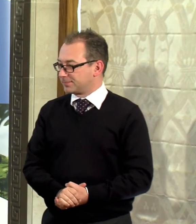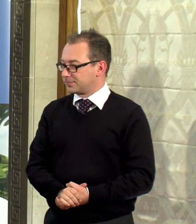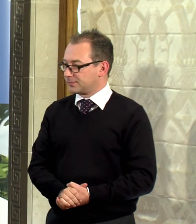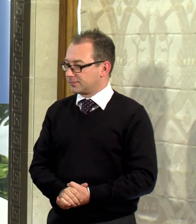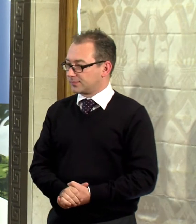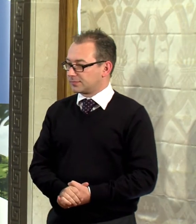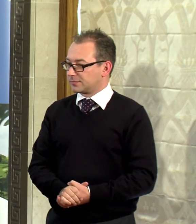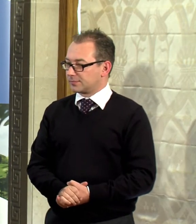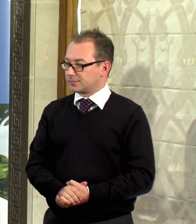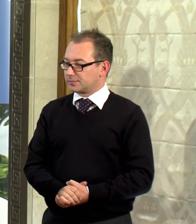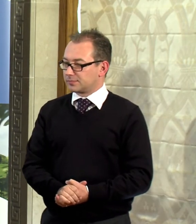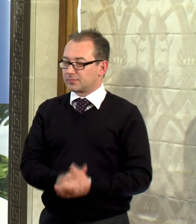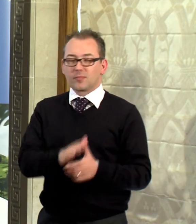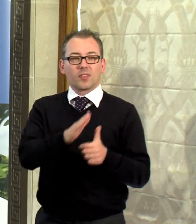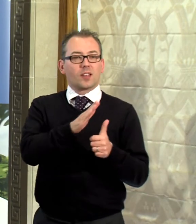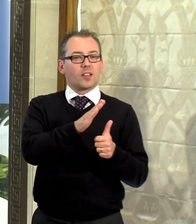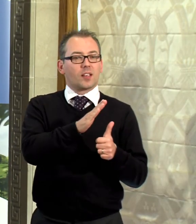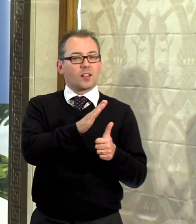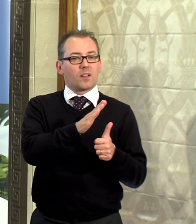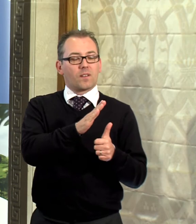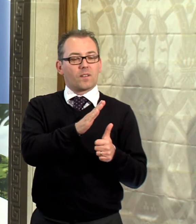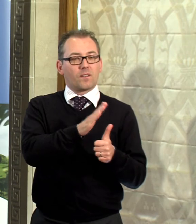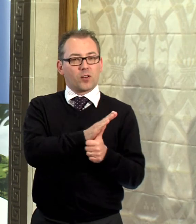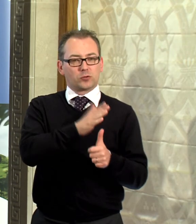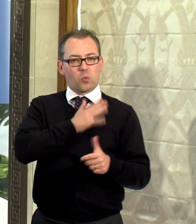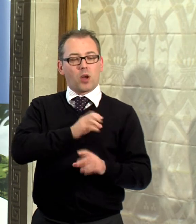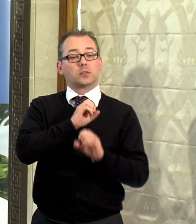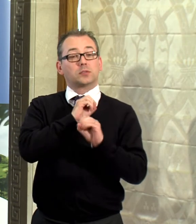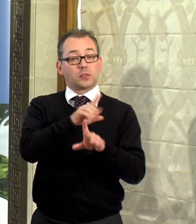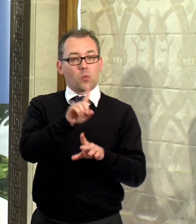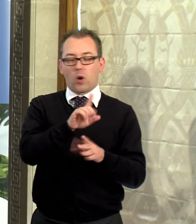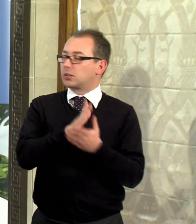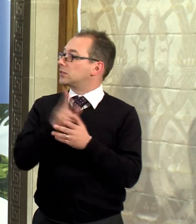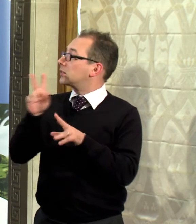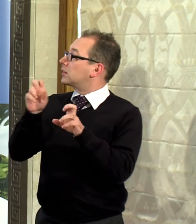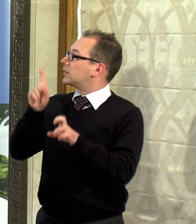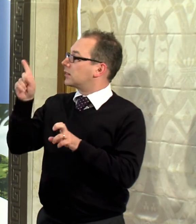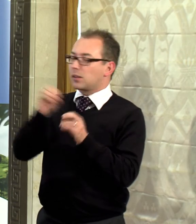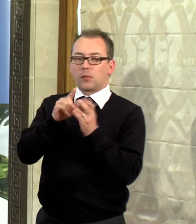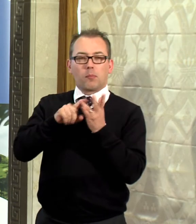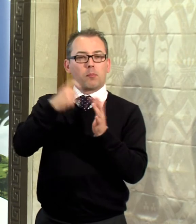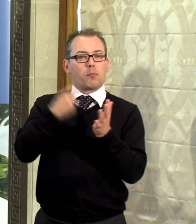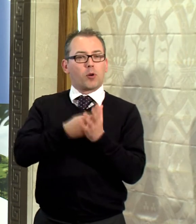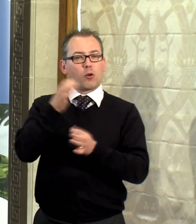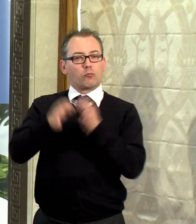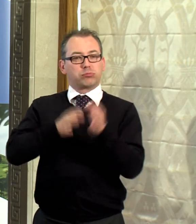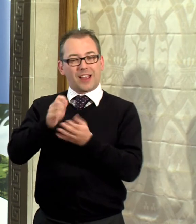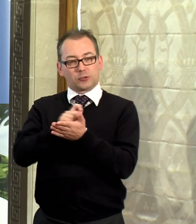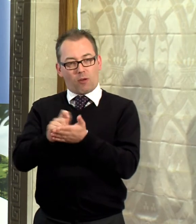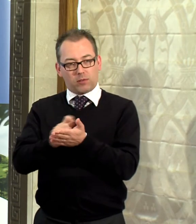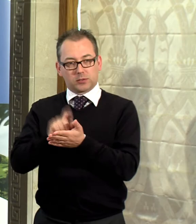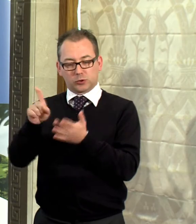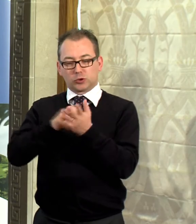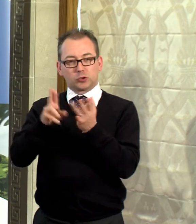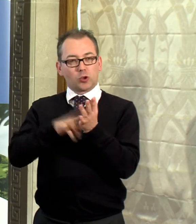I'd like to start by sharing with you a quotation by the Booker Prize-winning novelist and art critic John